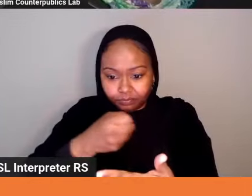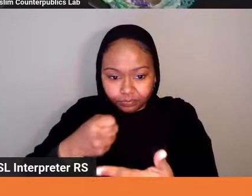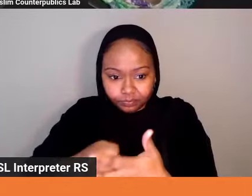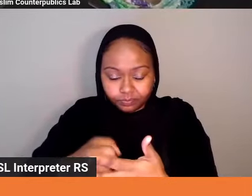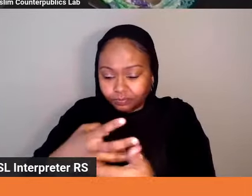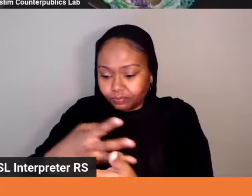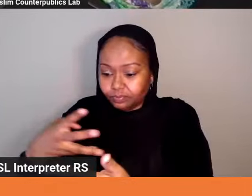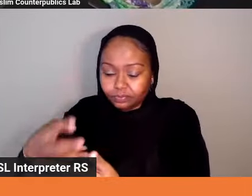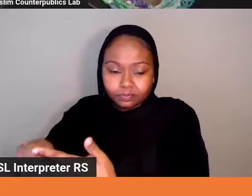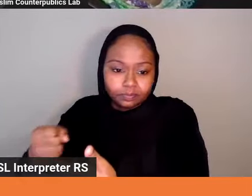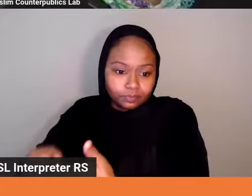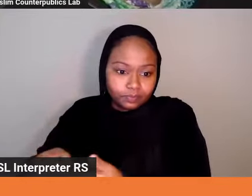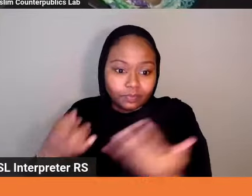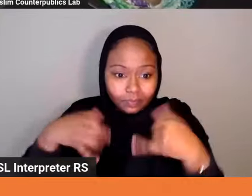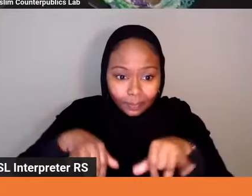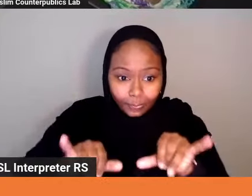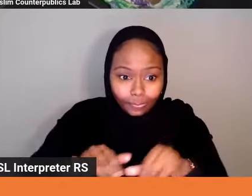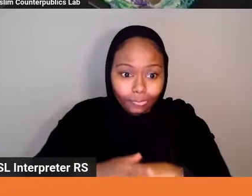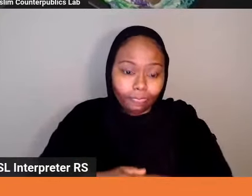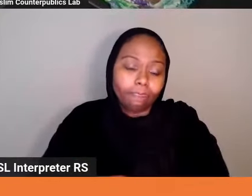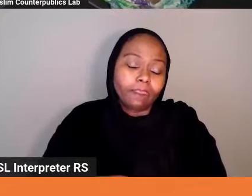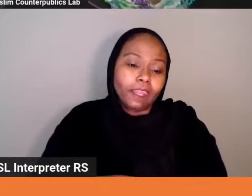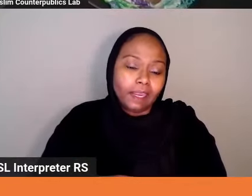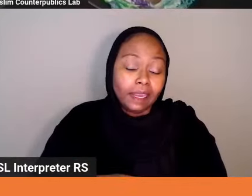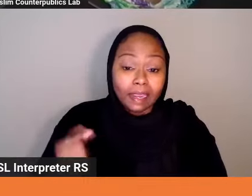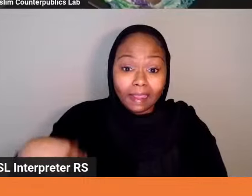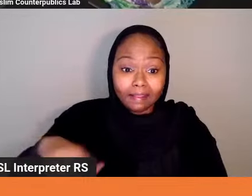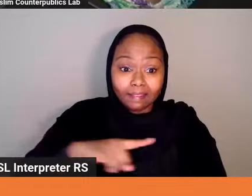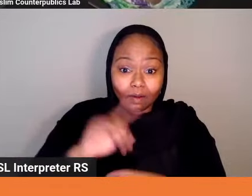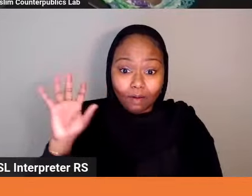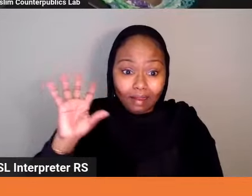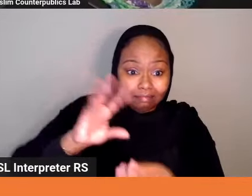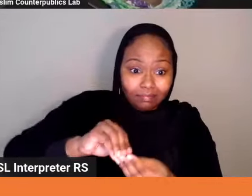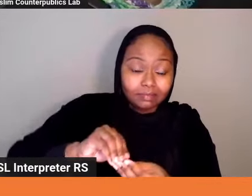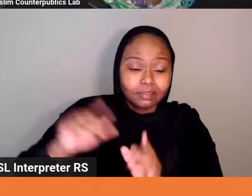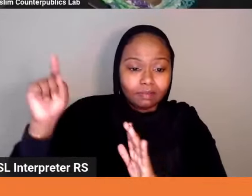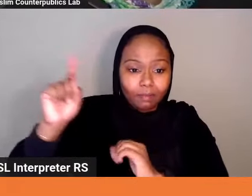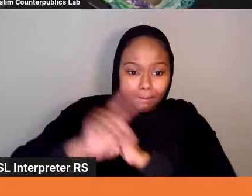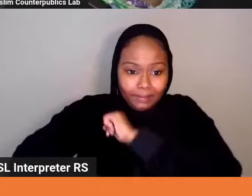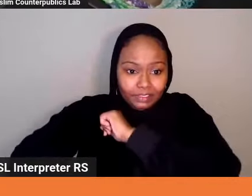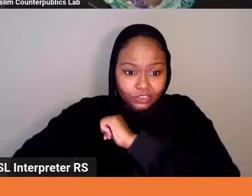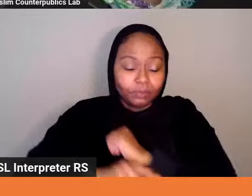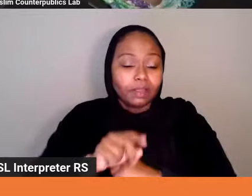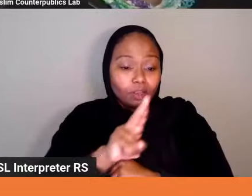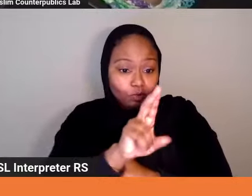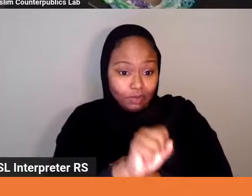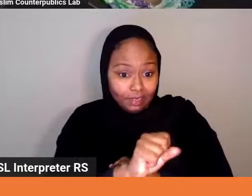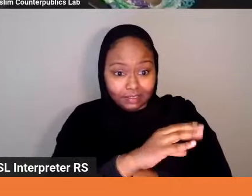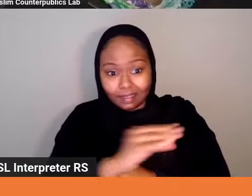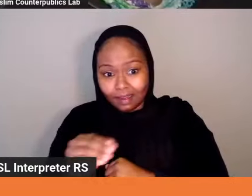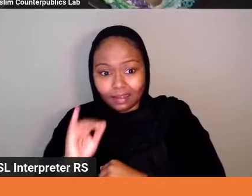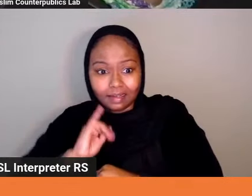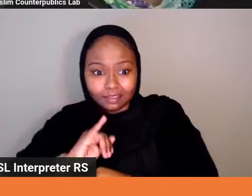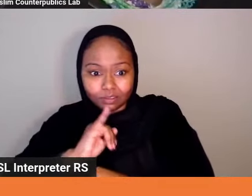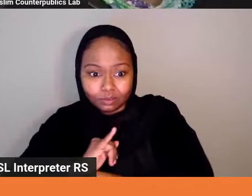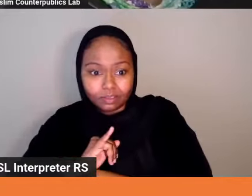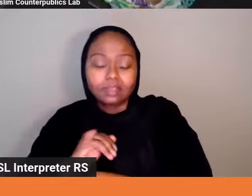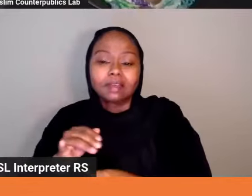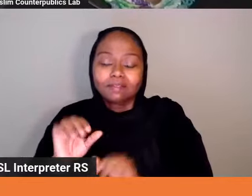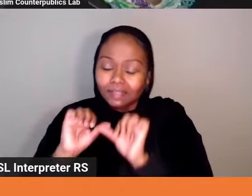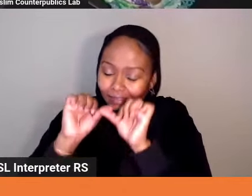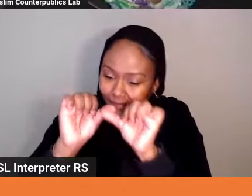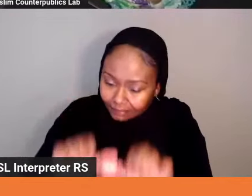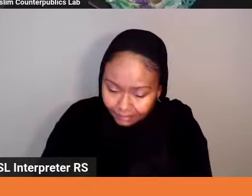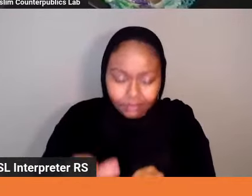violence of control and collective punishment that the United States and Israel have constantly and consistently subjected Muslims, Arabs,